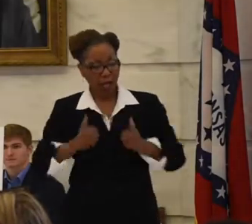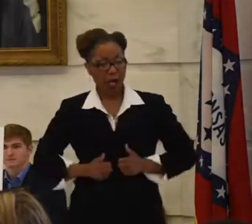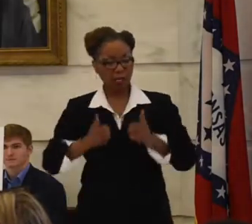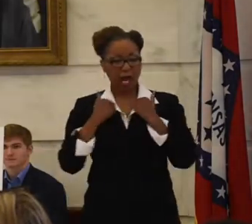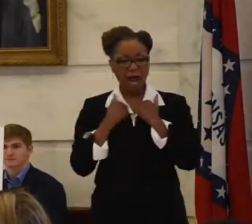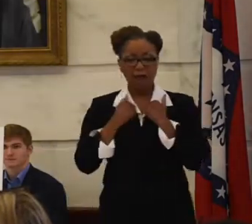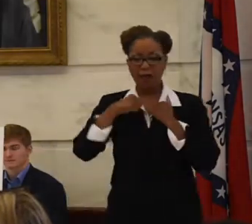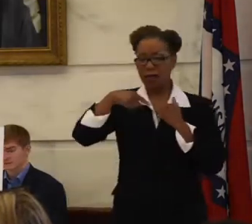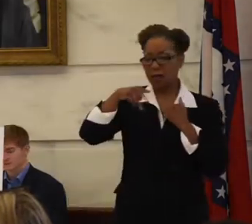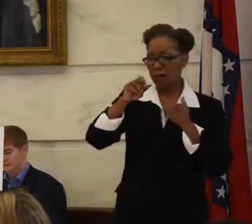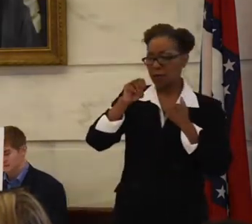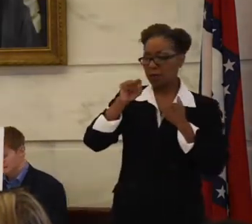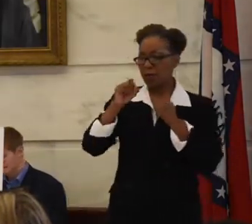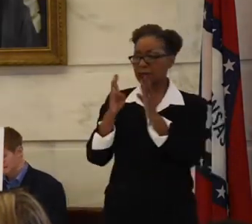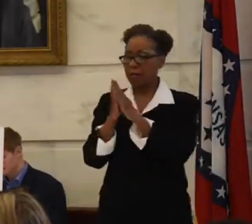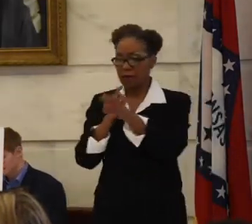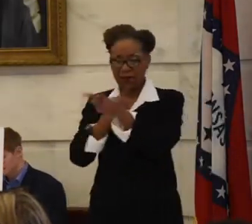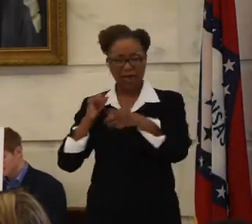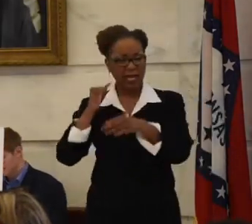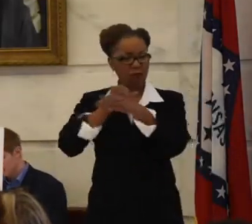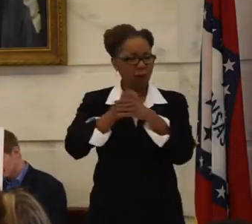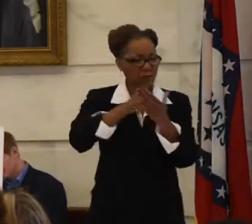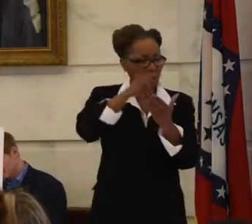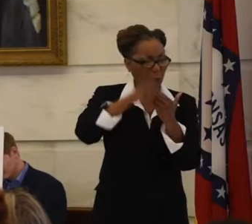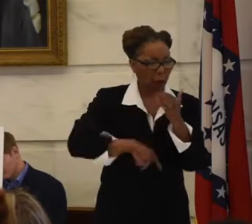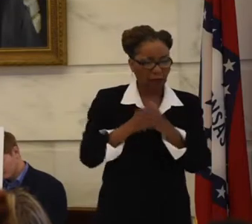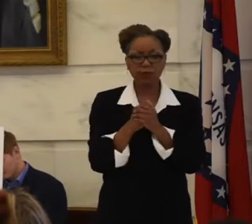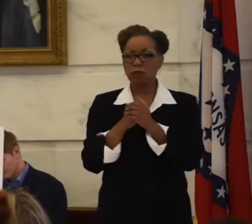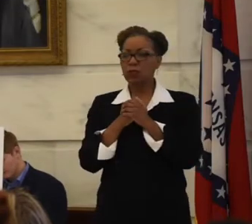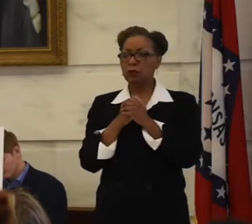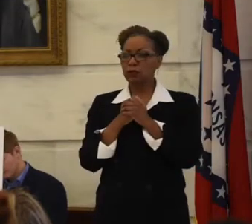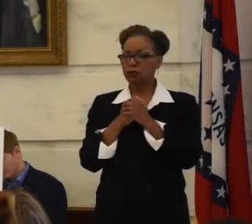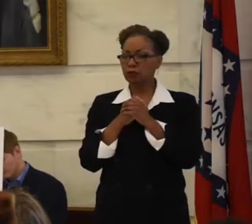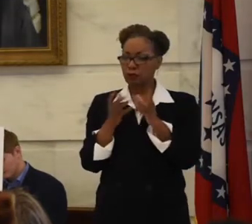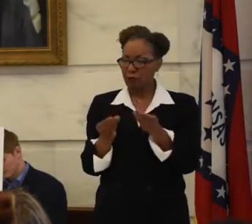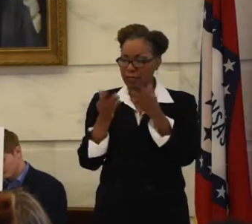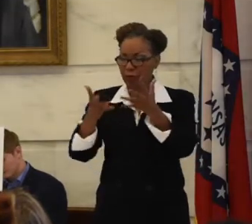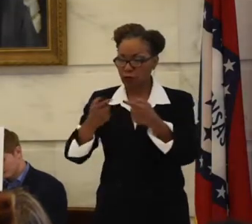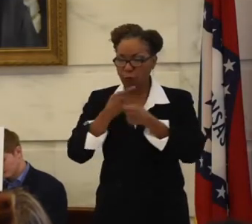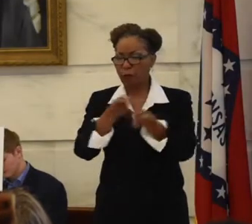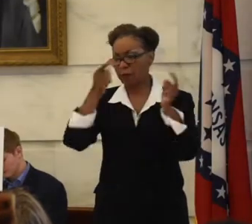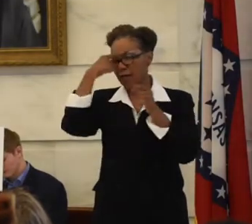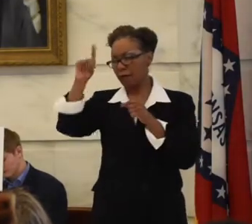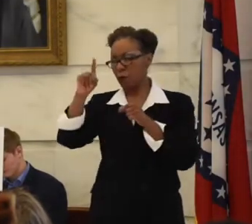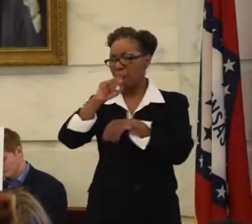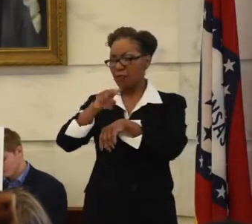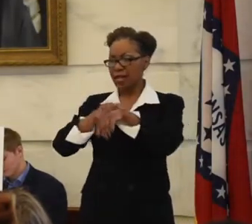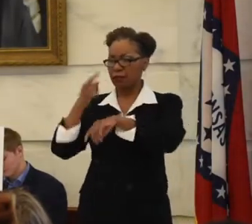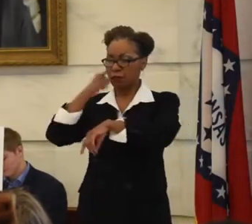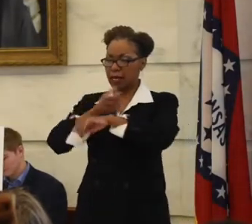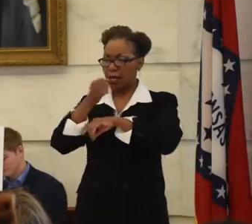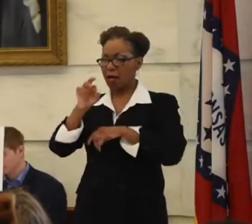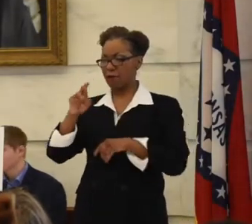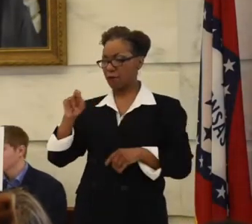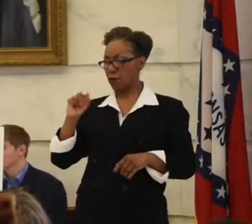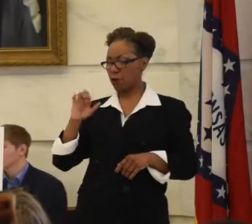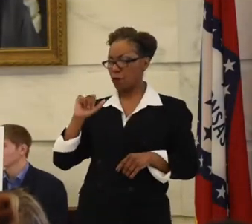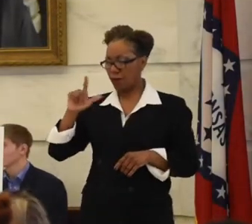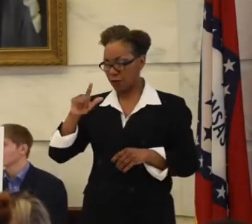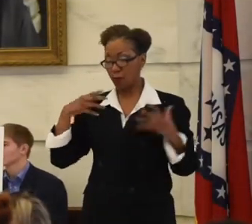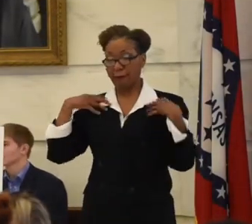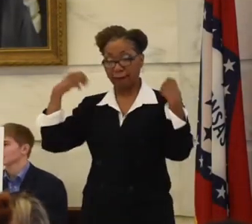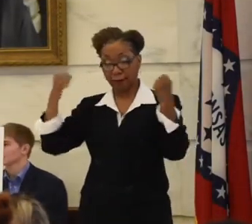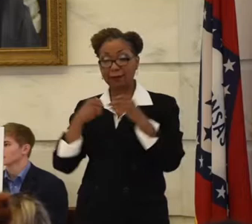press conference that they interrupted programming to issue a proclamation for the National Day of Racial Equity.